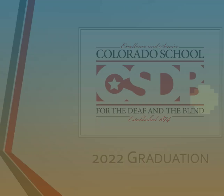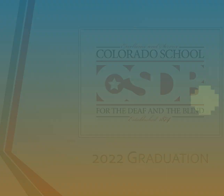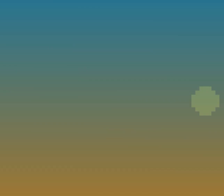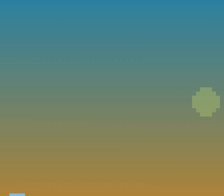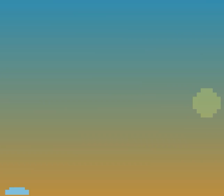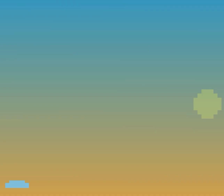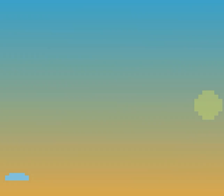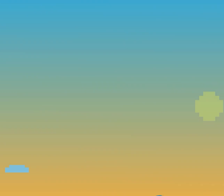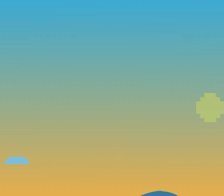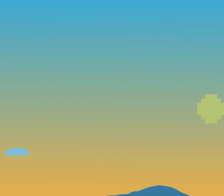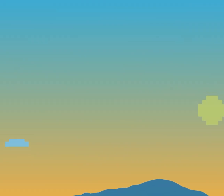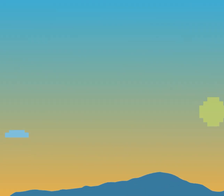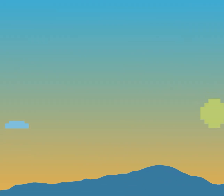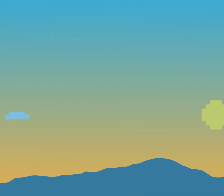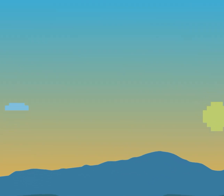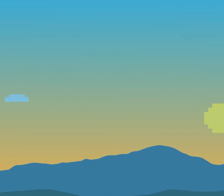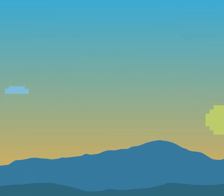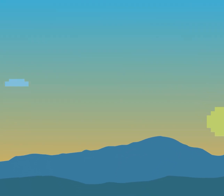2022 graduation.